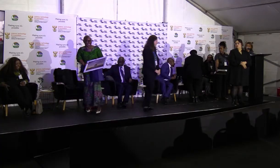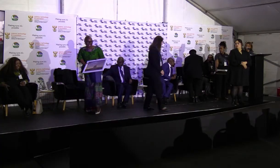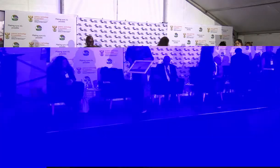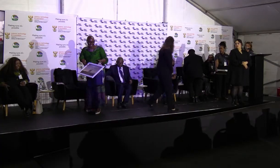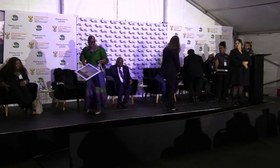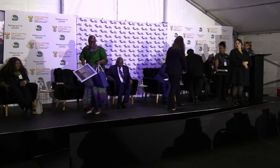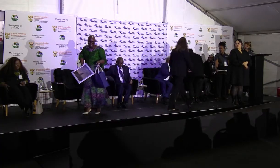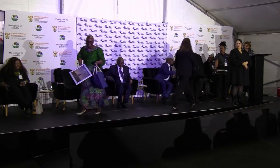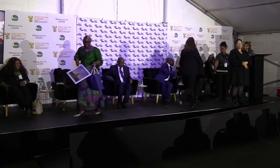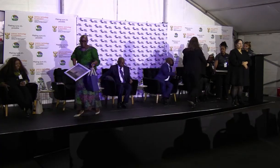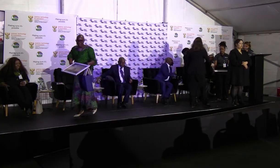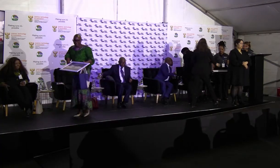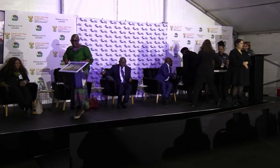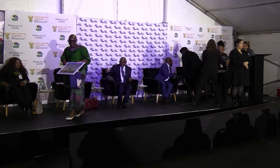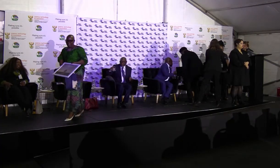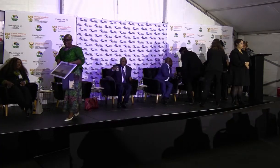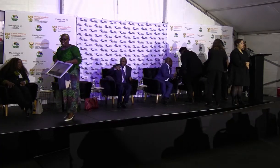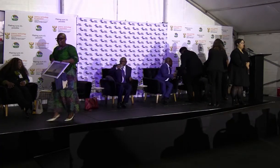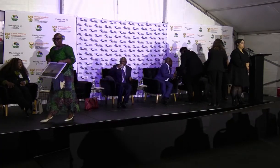Let's try now. The same.